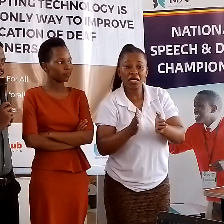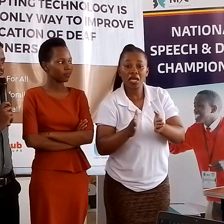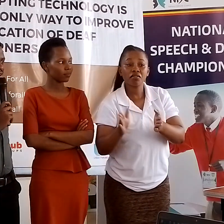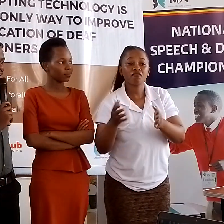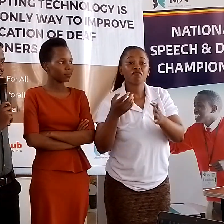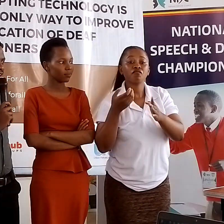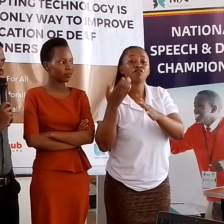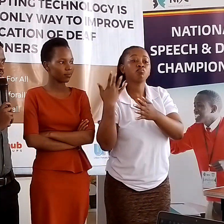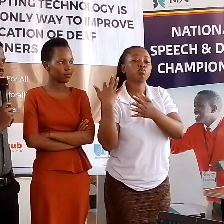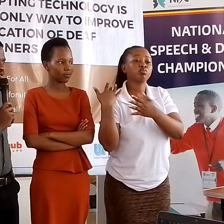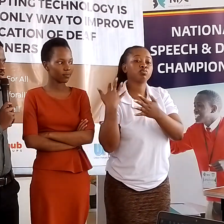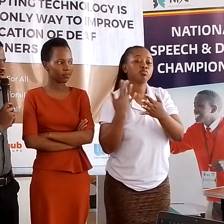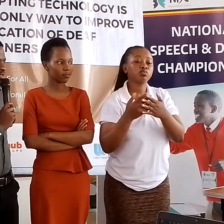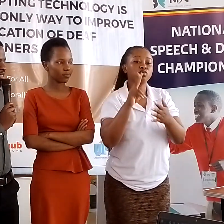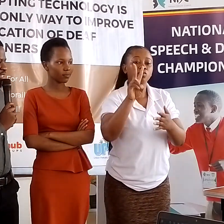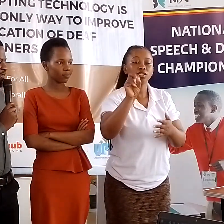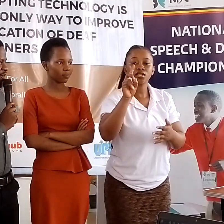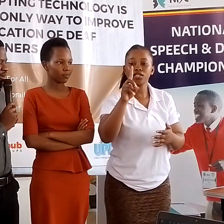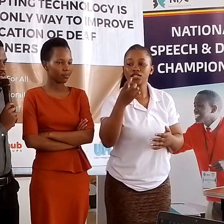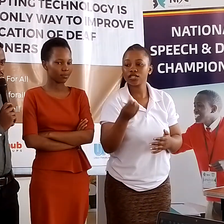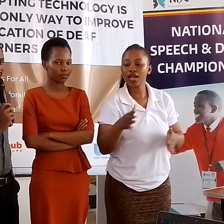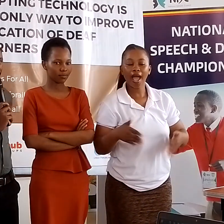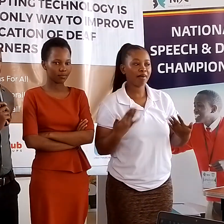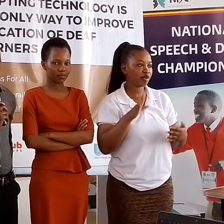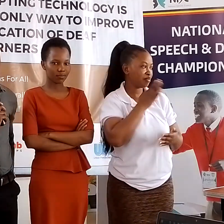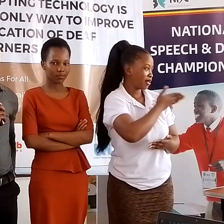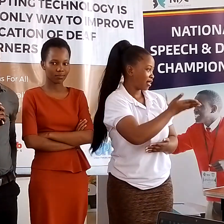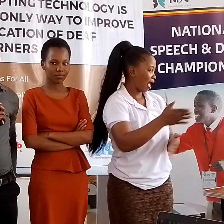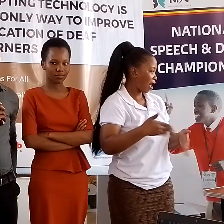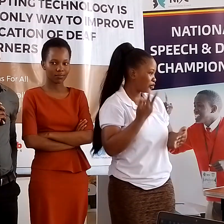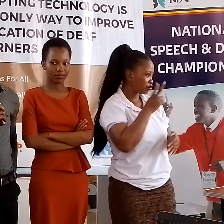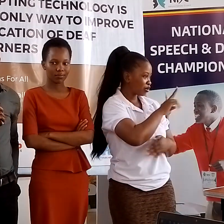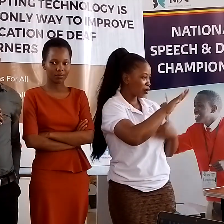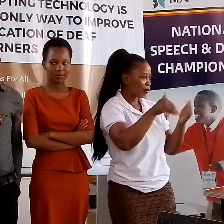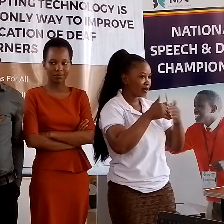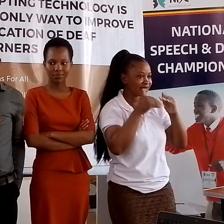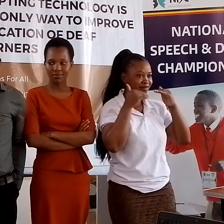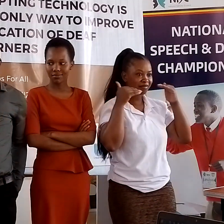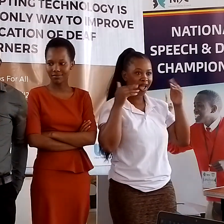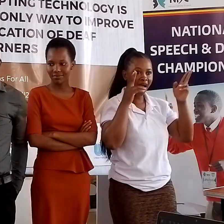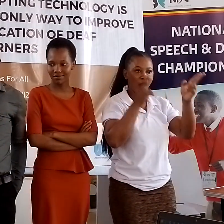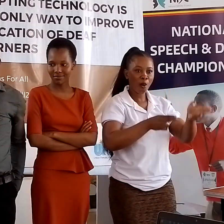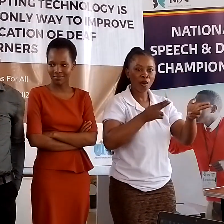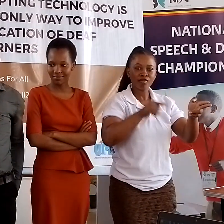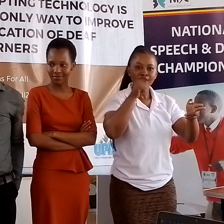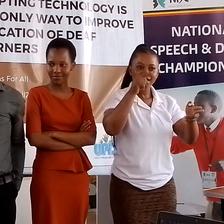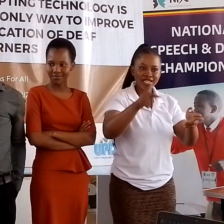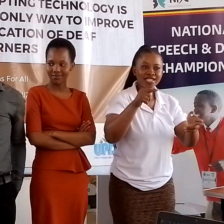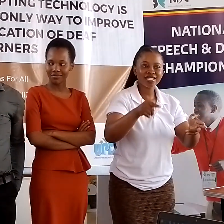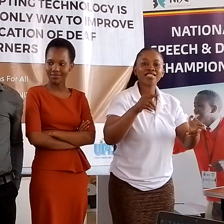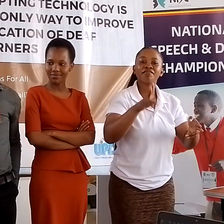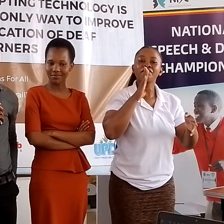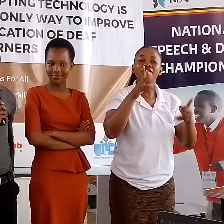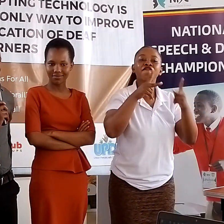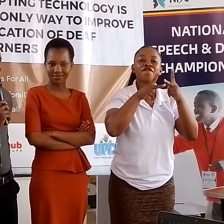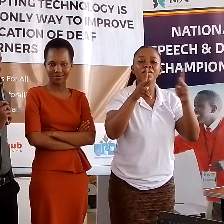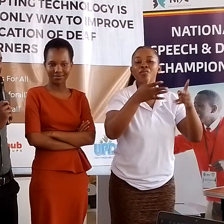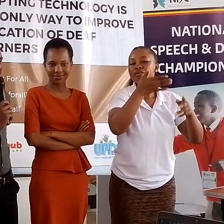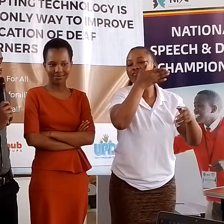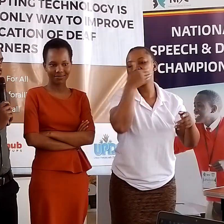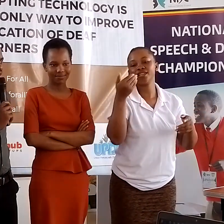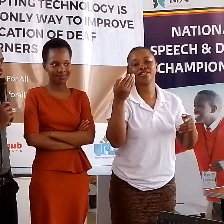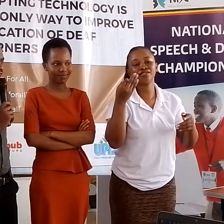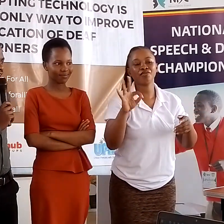here, and I'm glad to see everyone smiling, and I hope this is going to mark the very best of